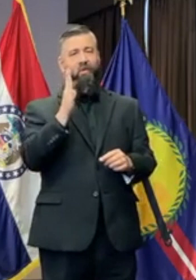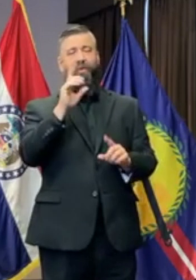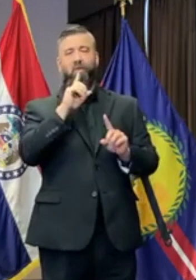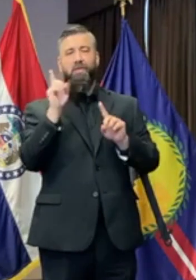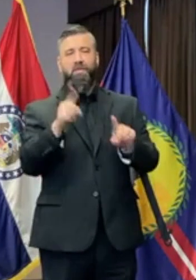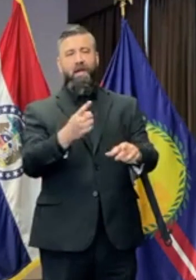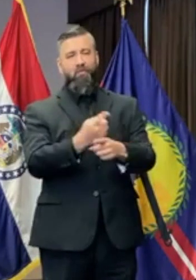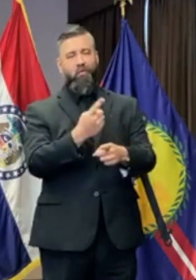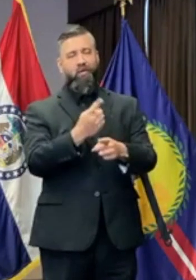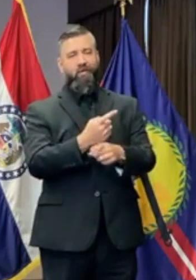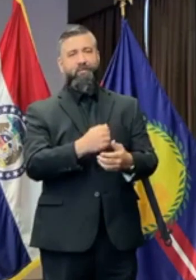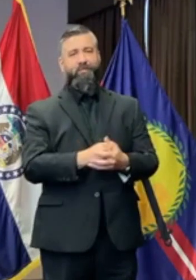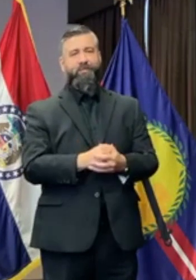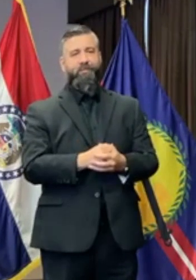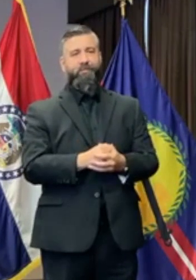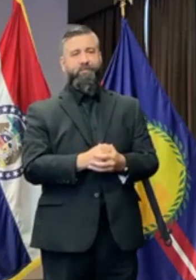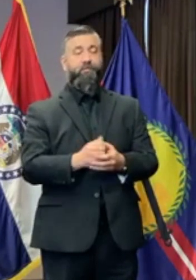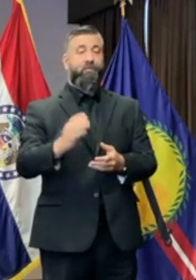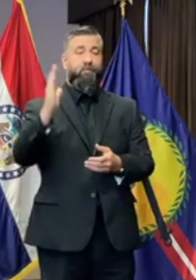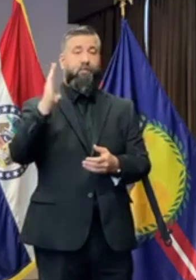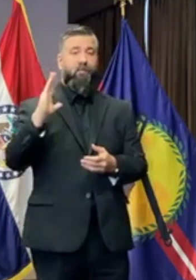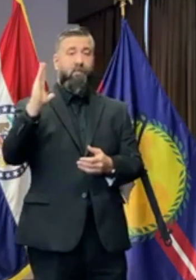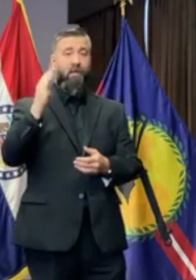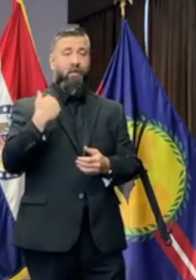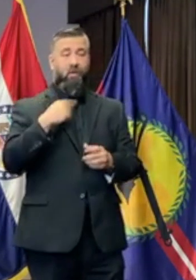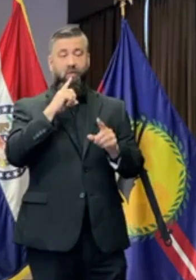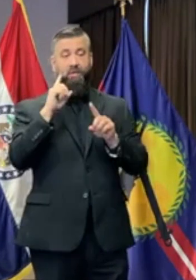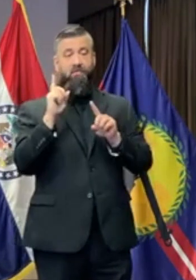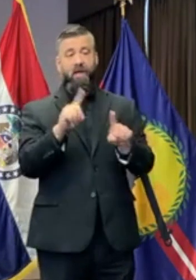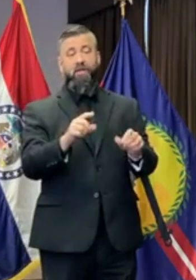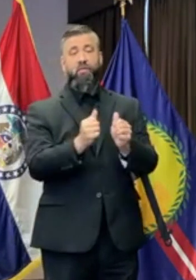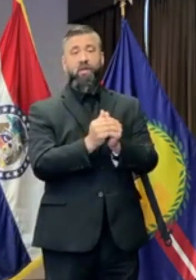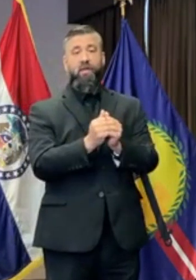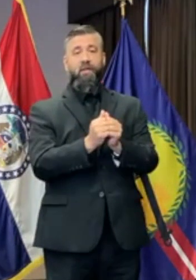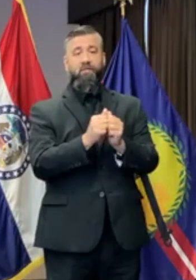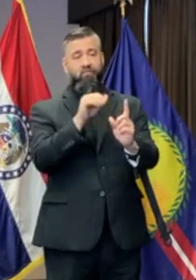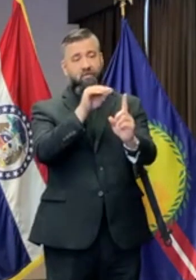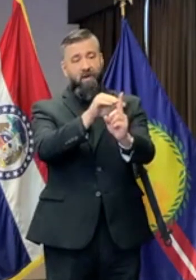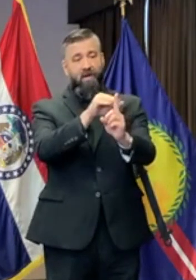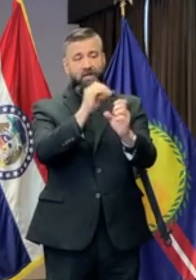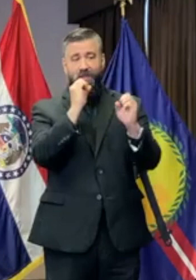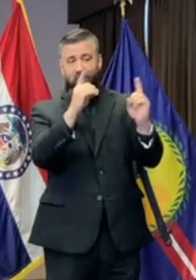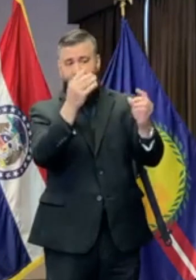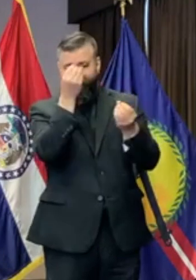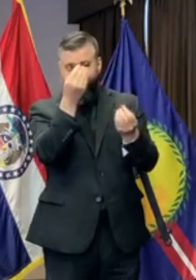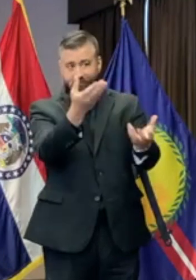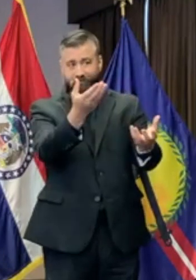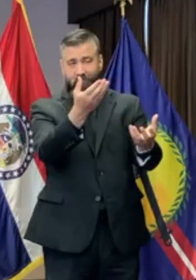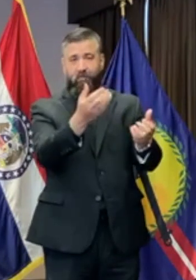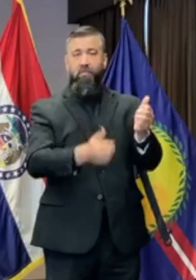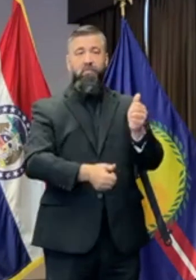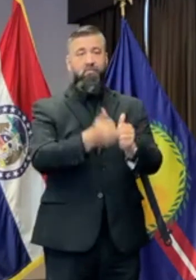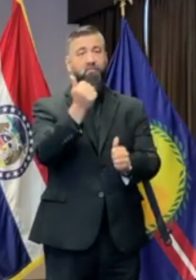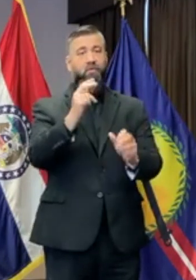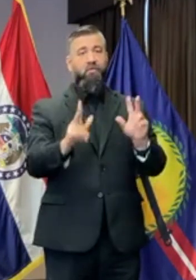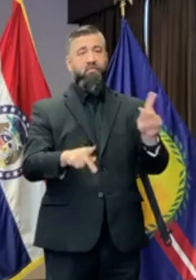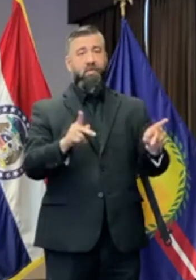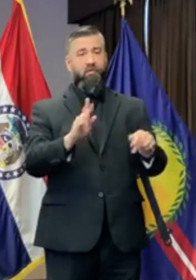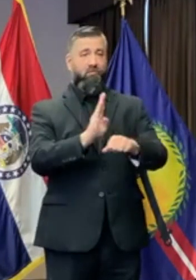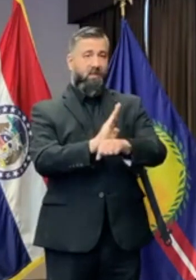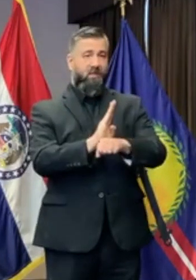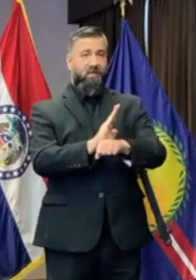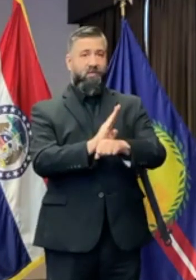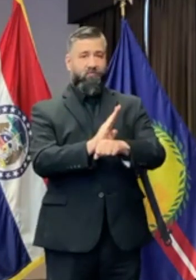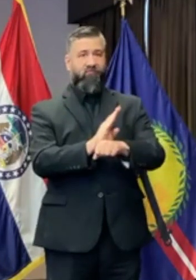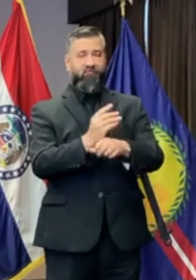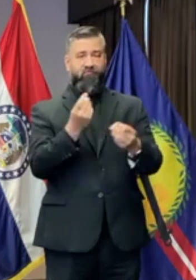respond appropriately. In the past, whenever we've responded with reminders and education, the vast majority of businesses